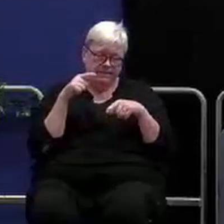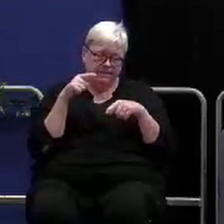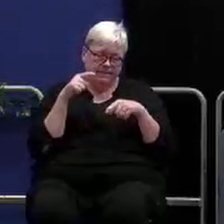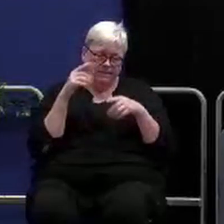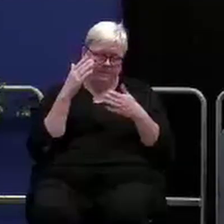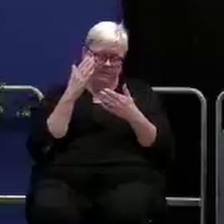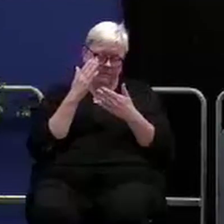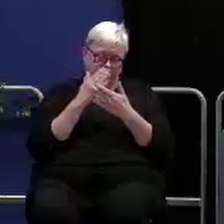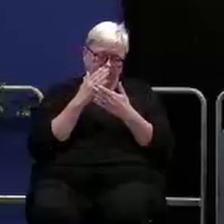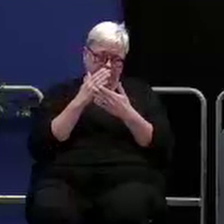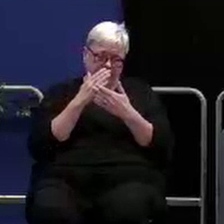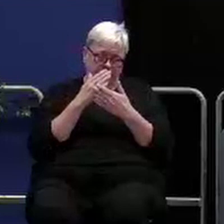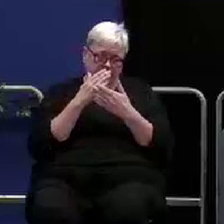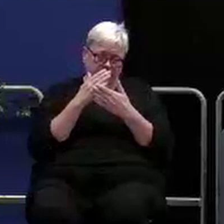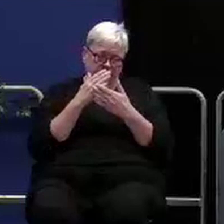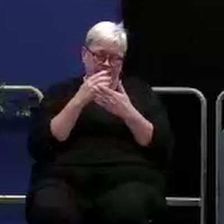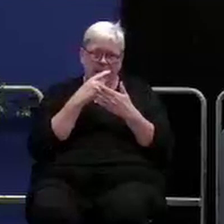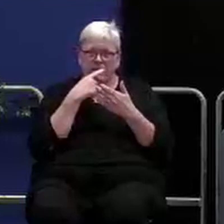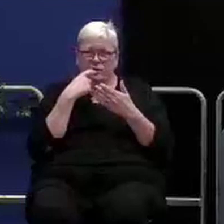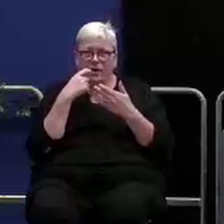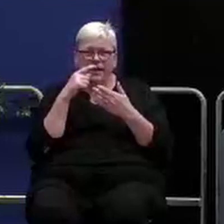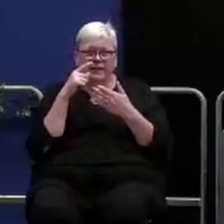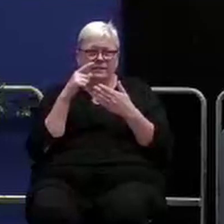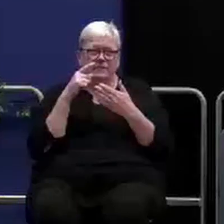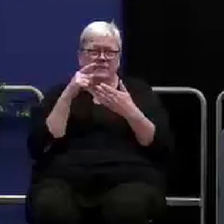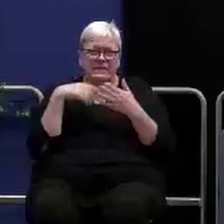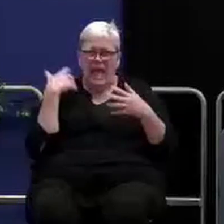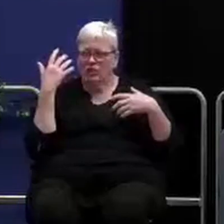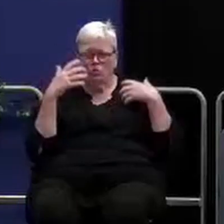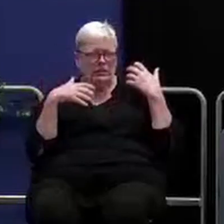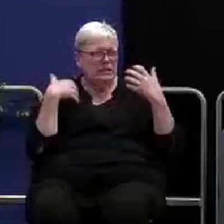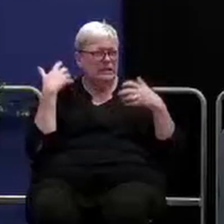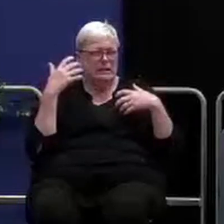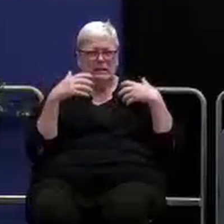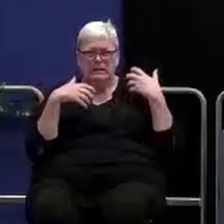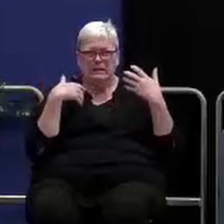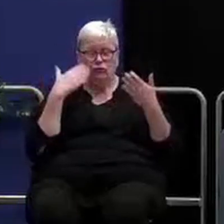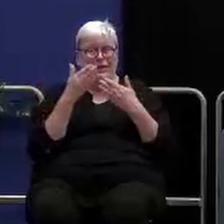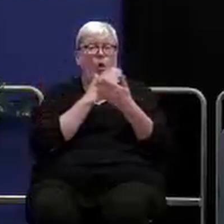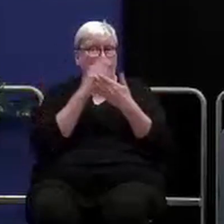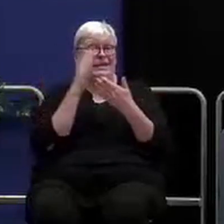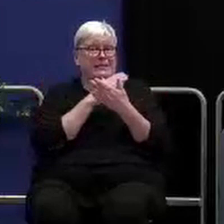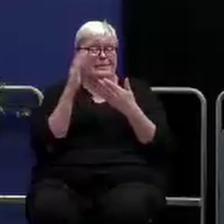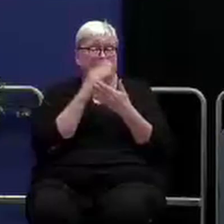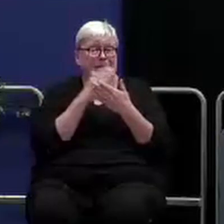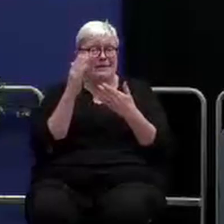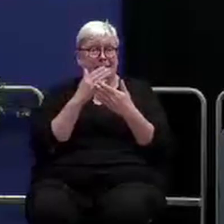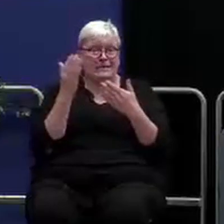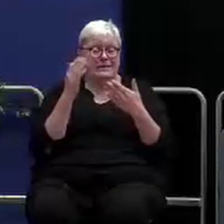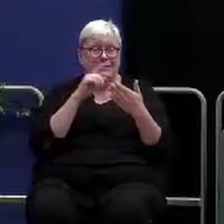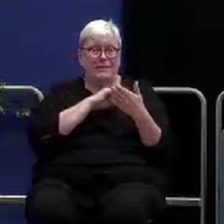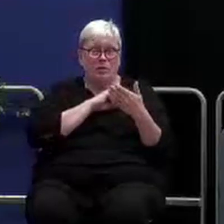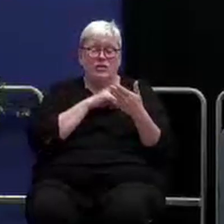vignettes, and it's quite, it's very angry. The anger is really obvious because of the